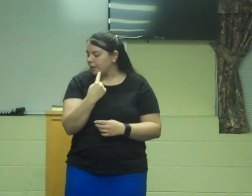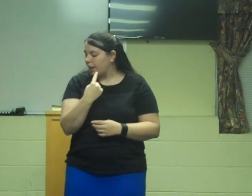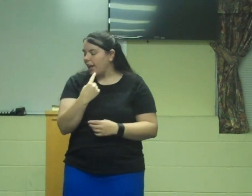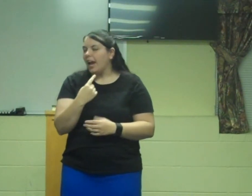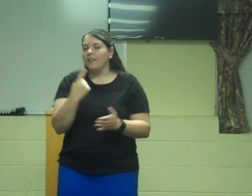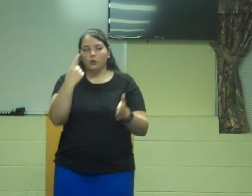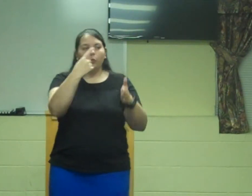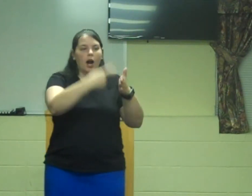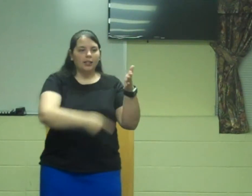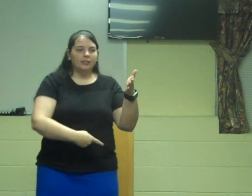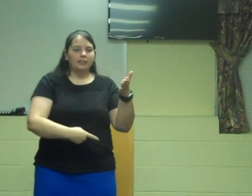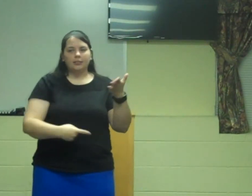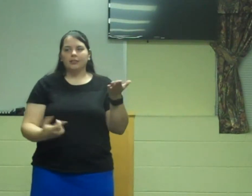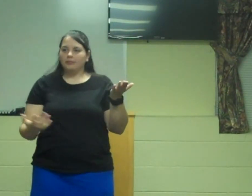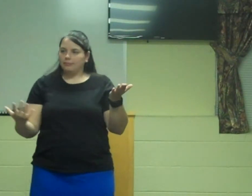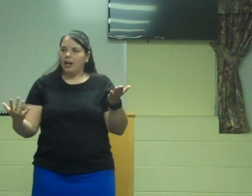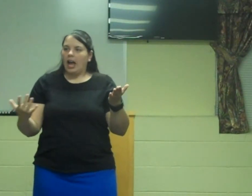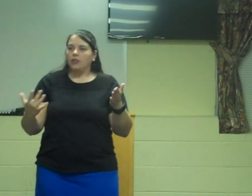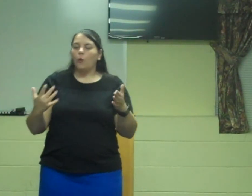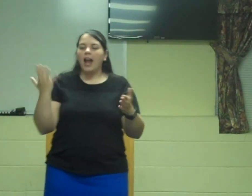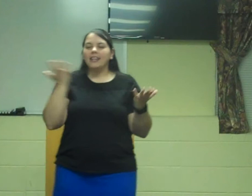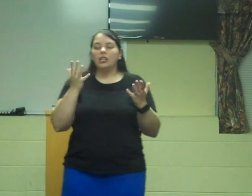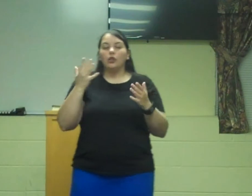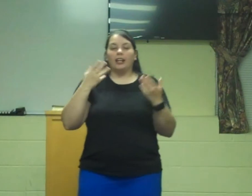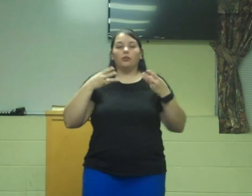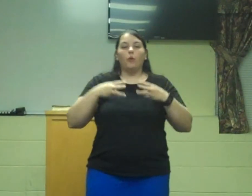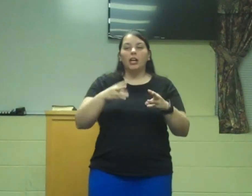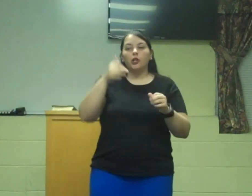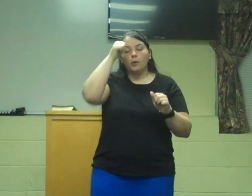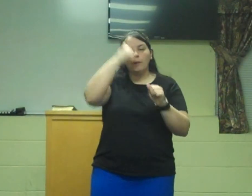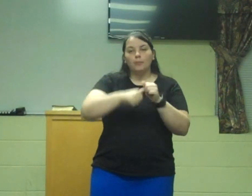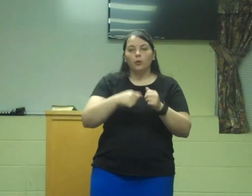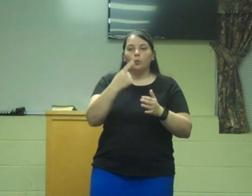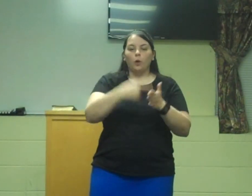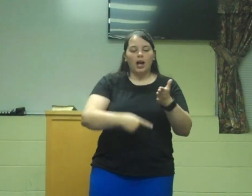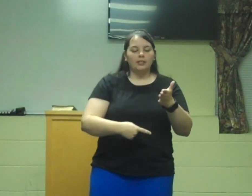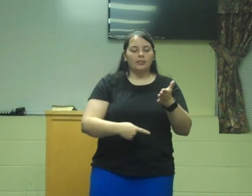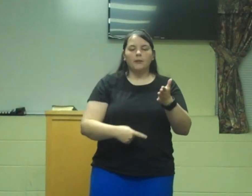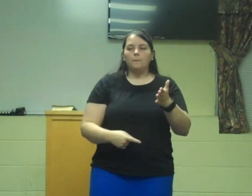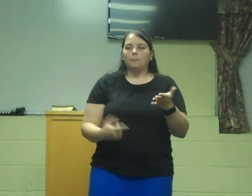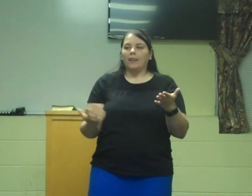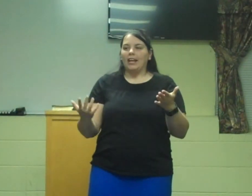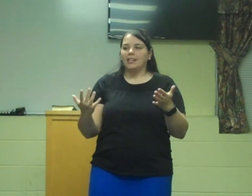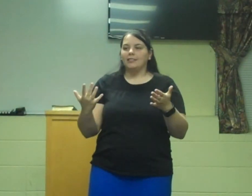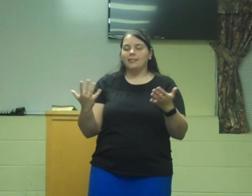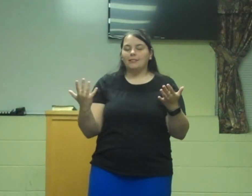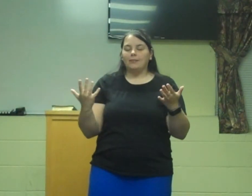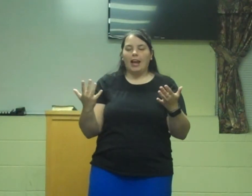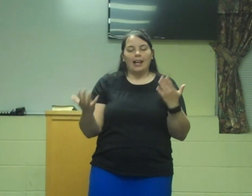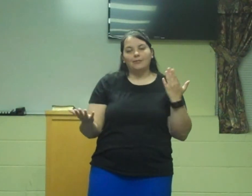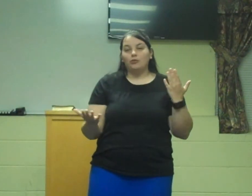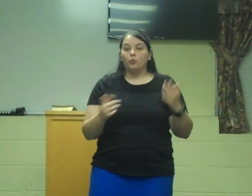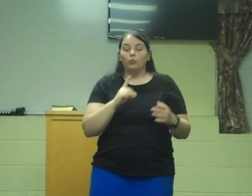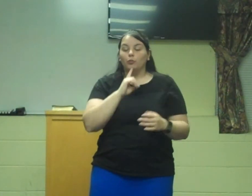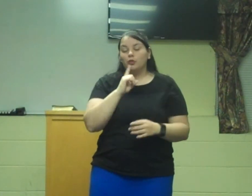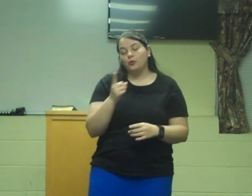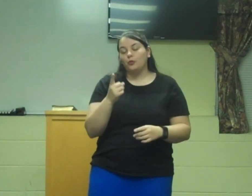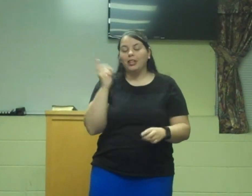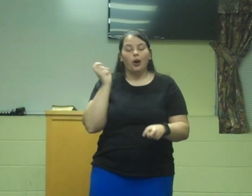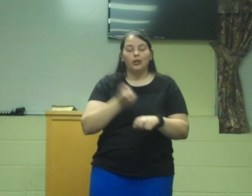And then what. The way you can remember what it's really hard